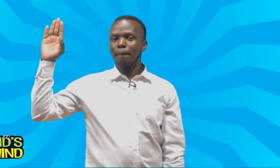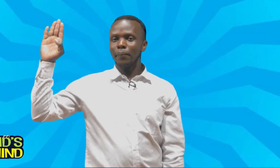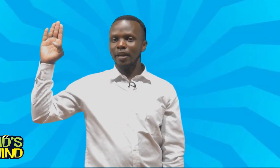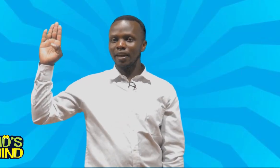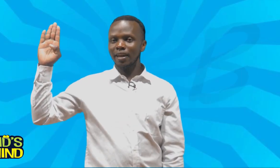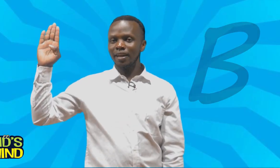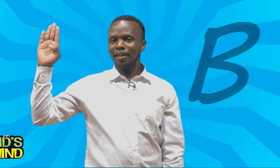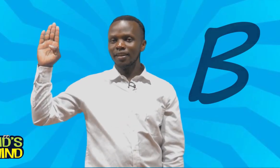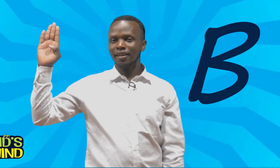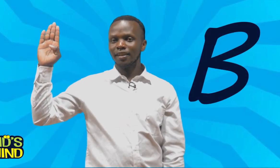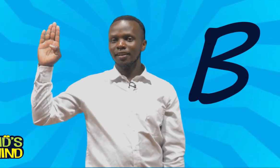B,